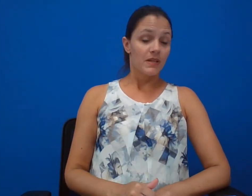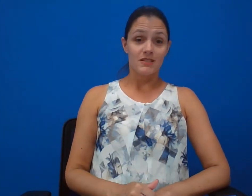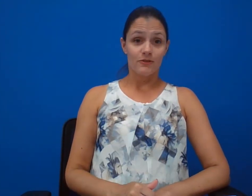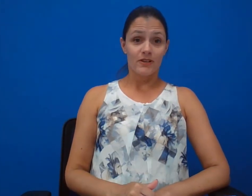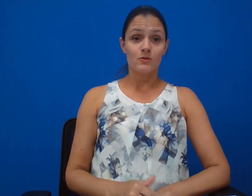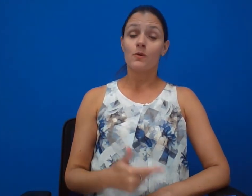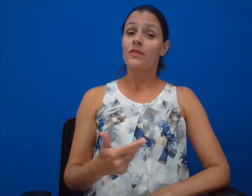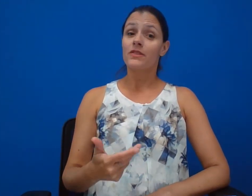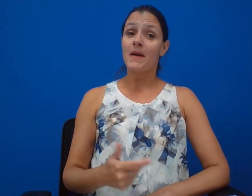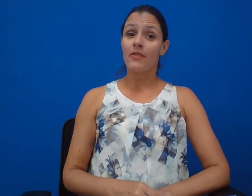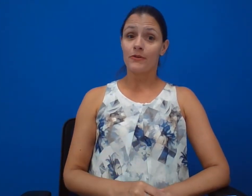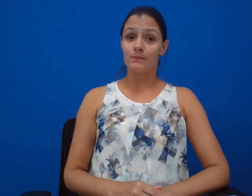Places around school. The bathroom.